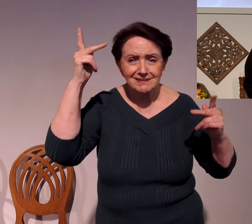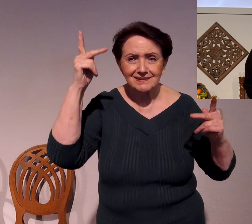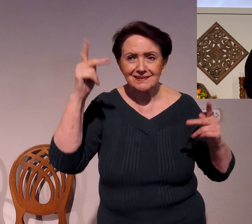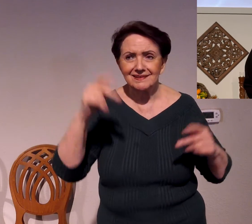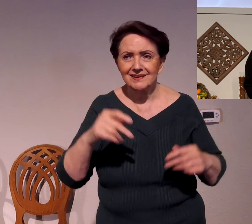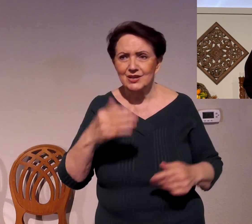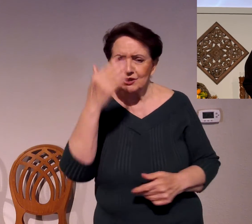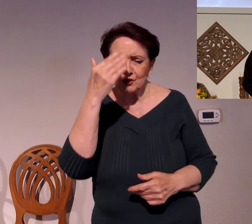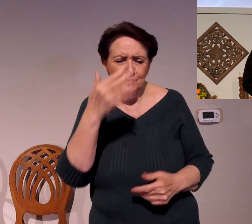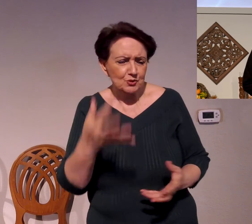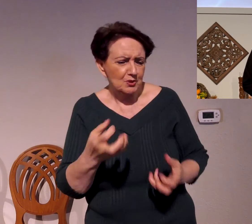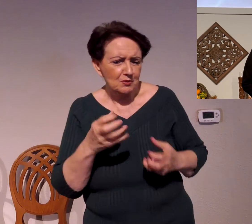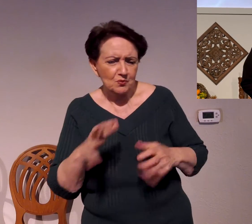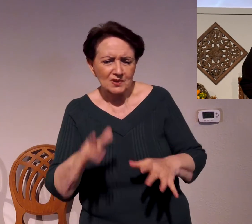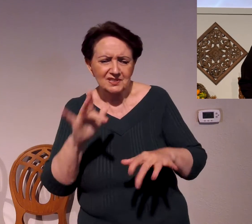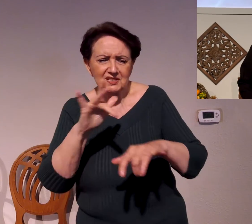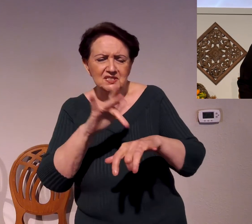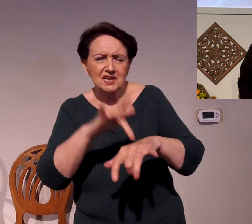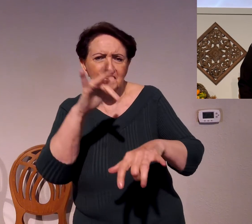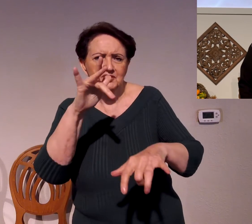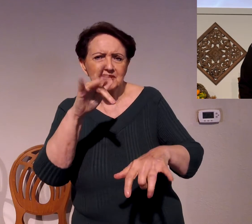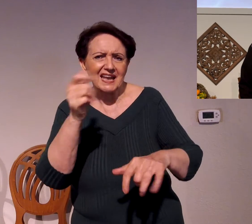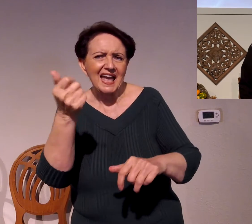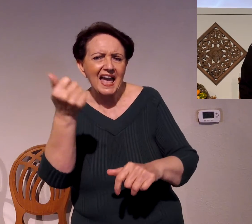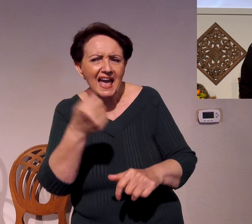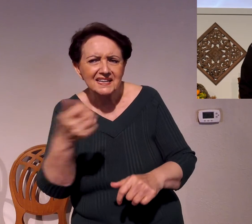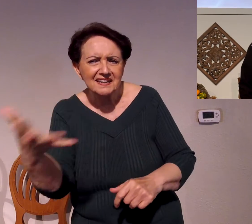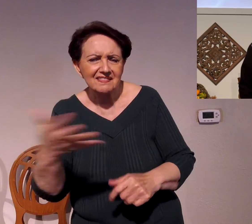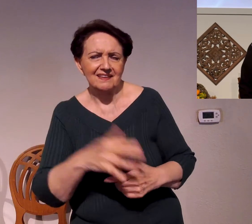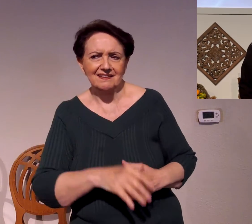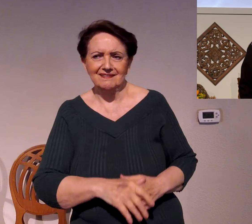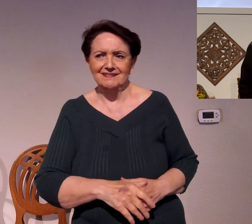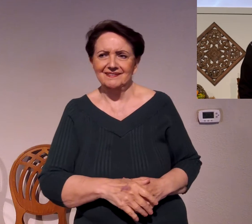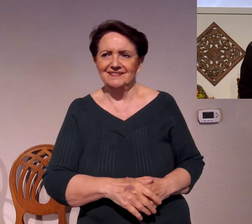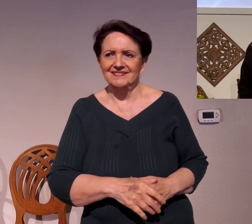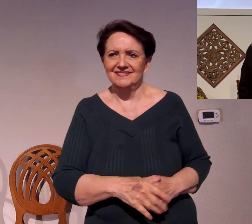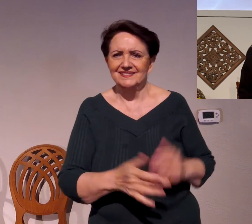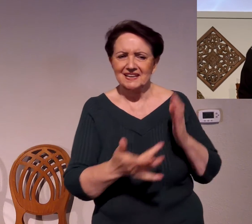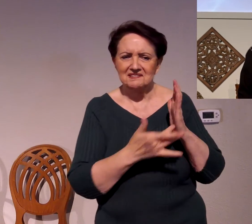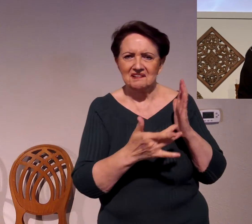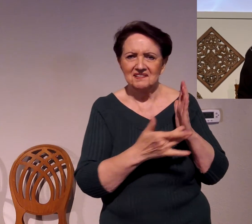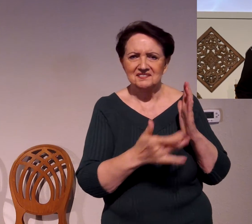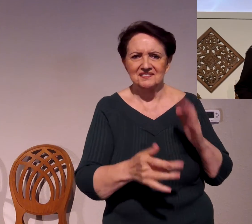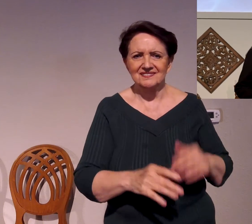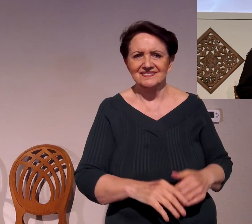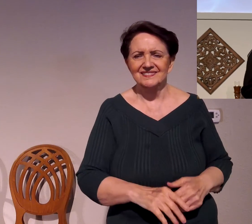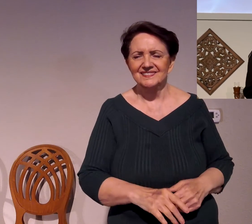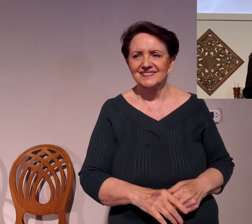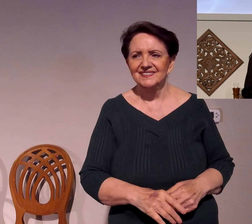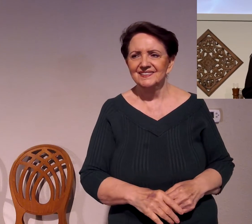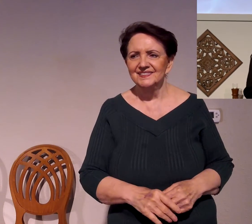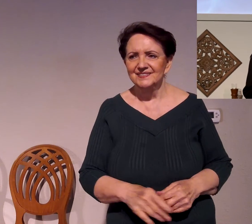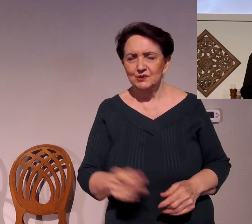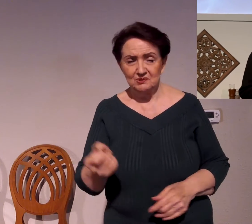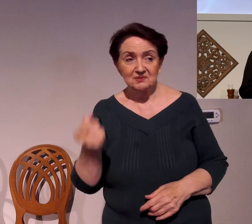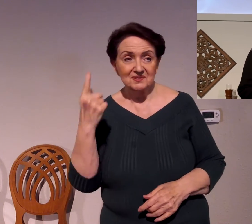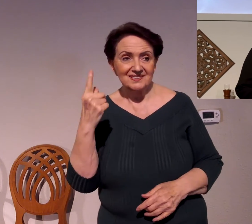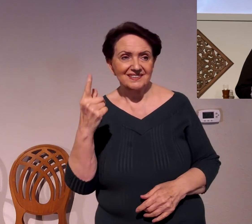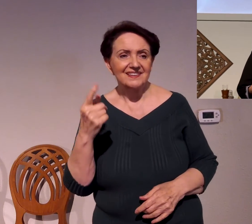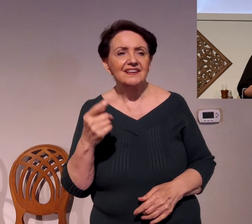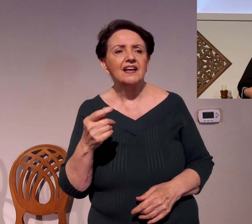and didn't want to touch any of this. Do you see? That's a part of